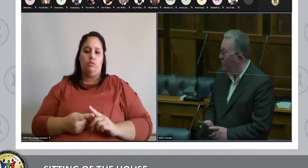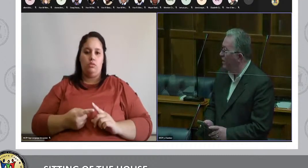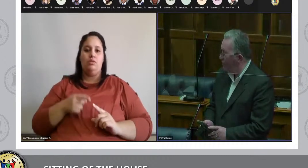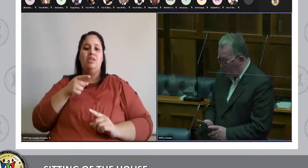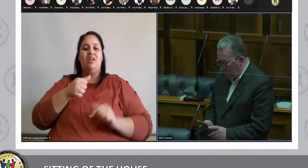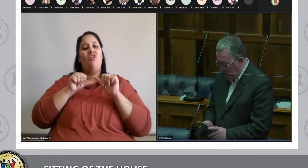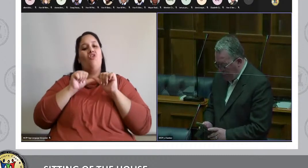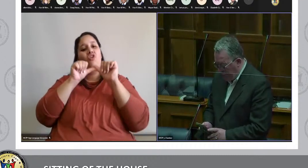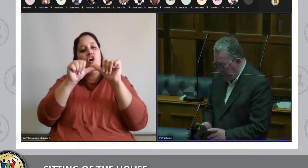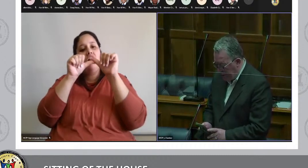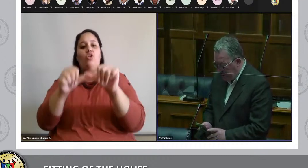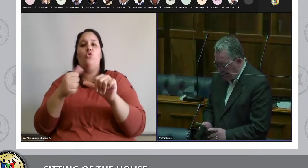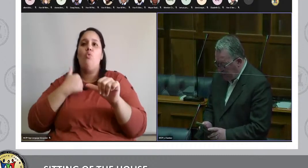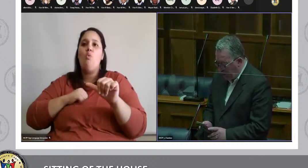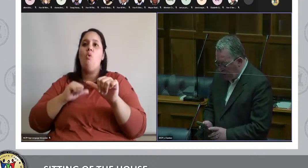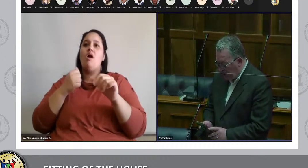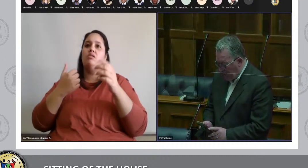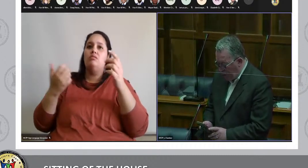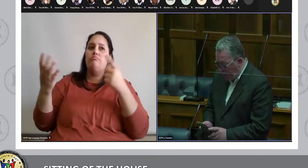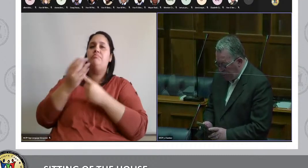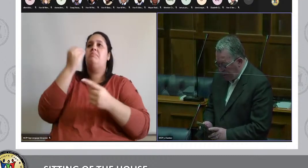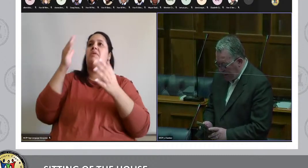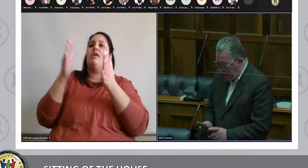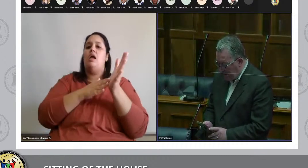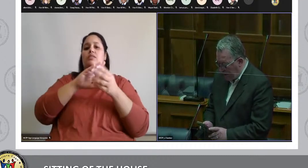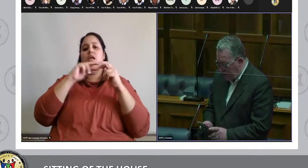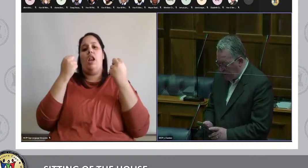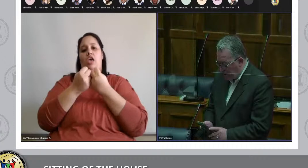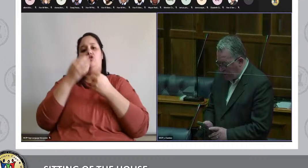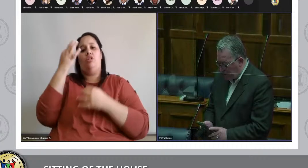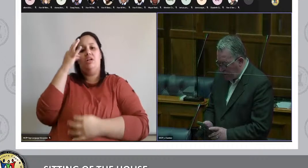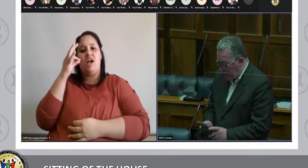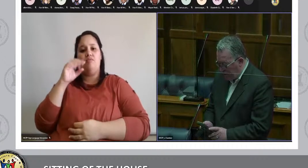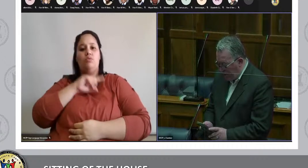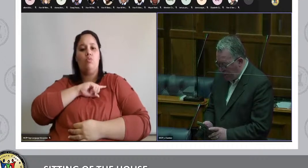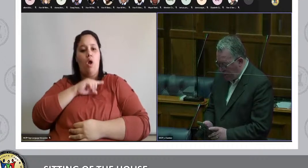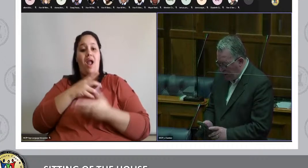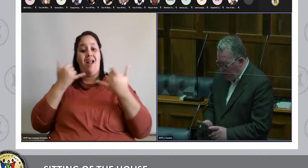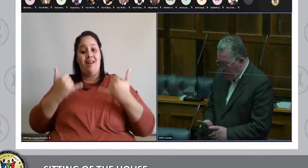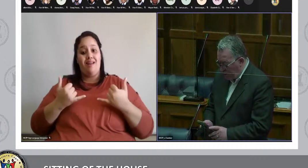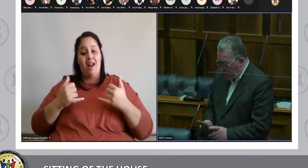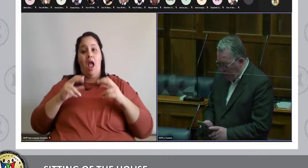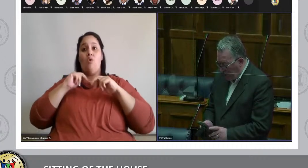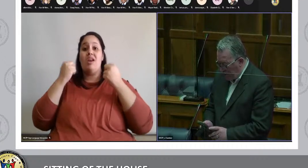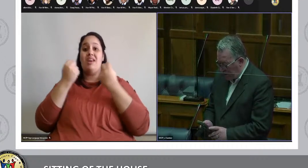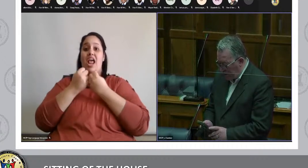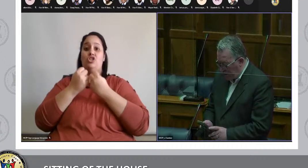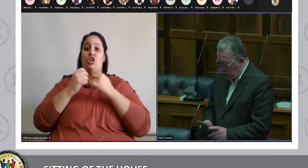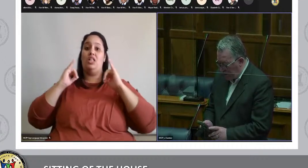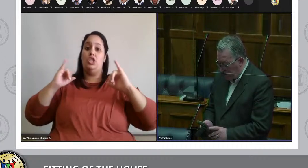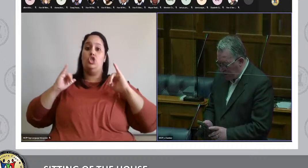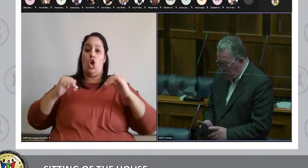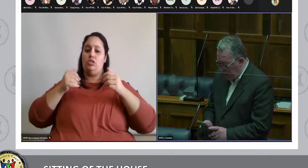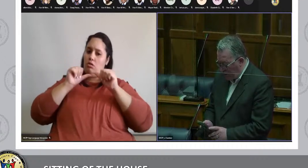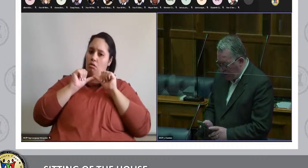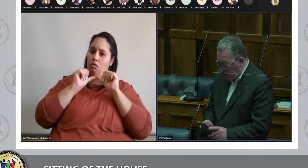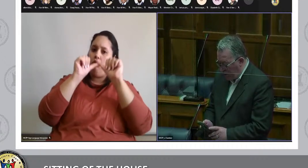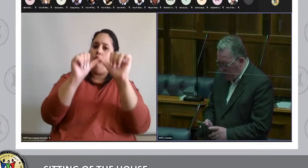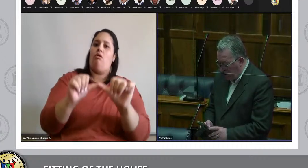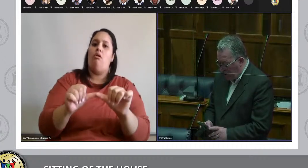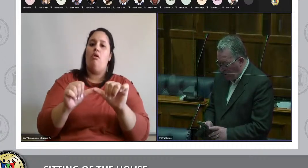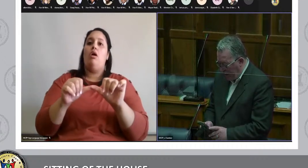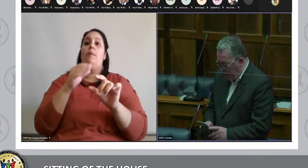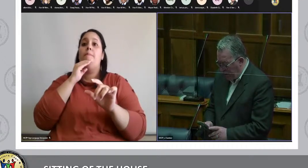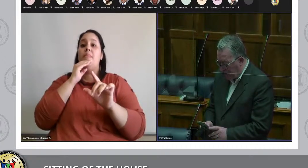approach towards national government during the COVID-19 state of disaster continues to expose it as a party which